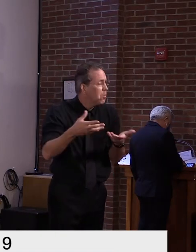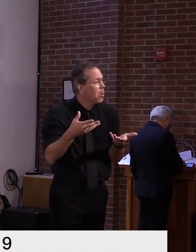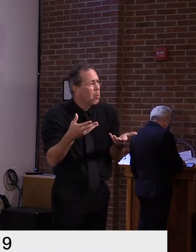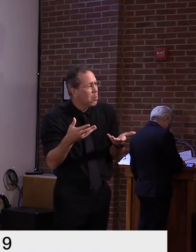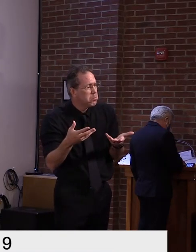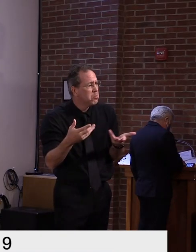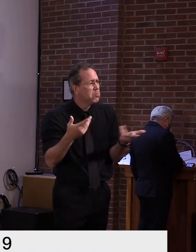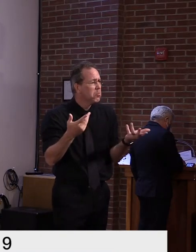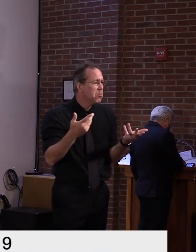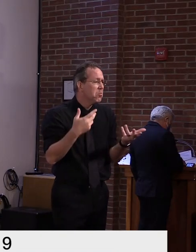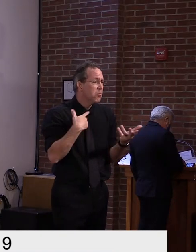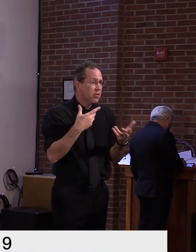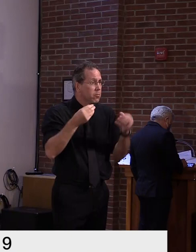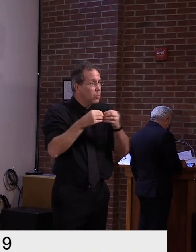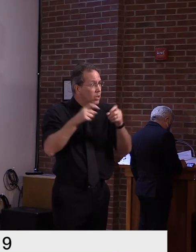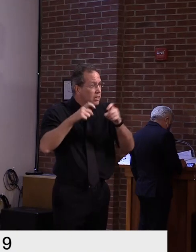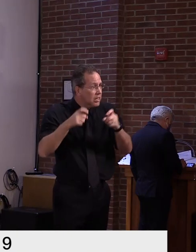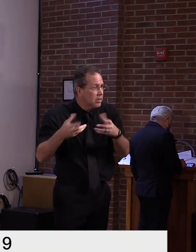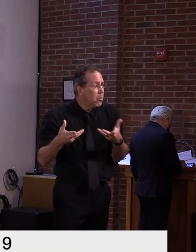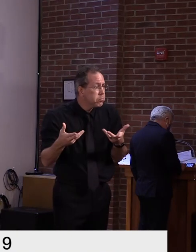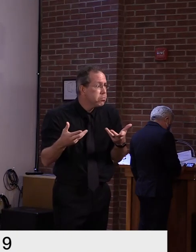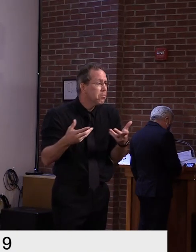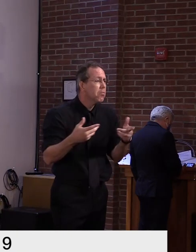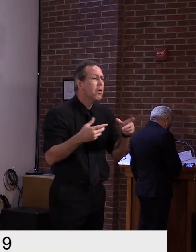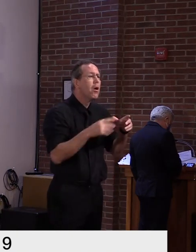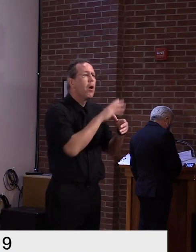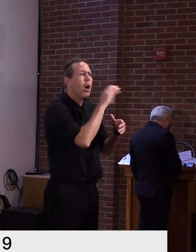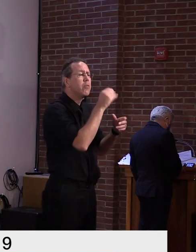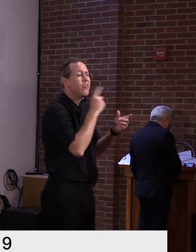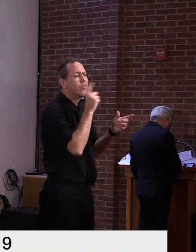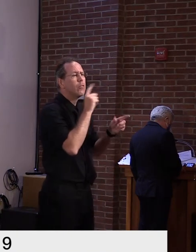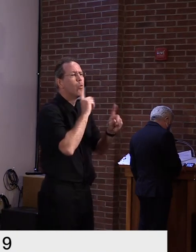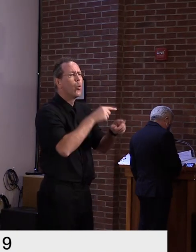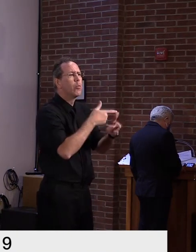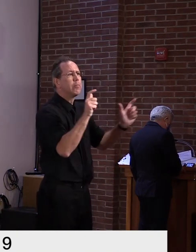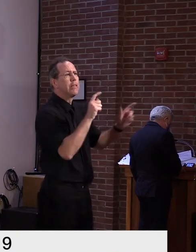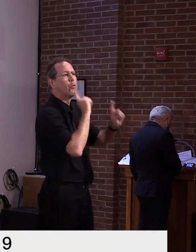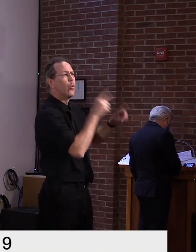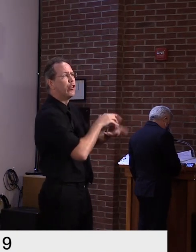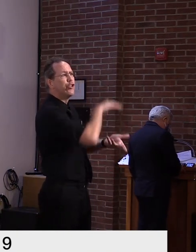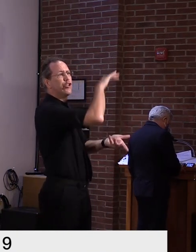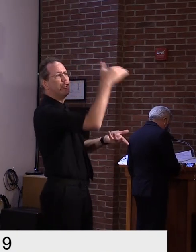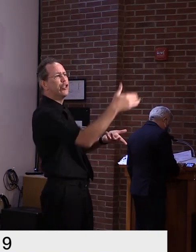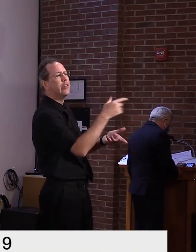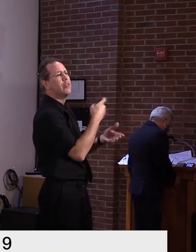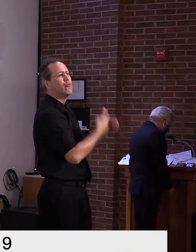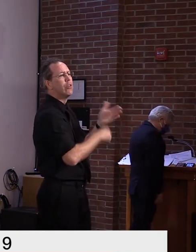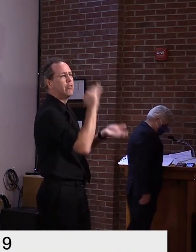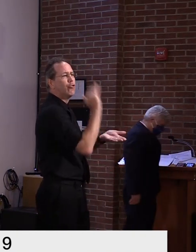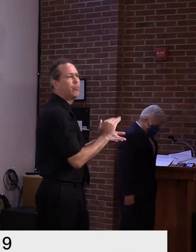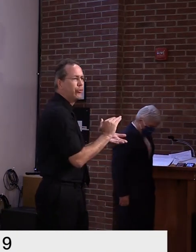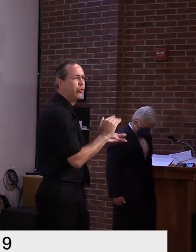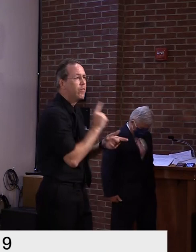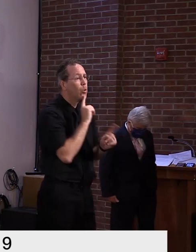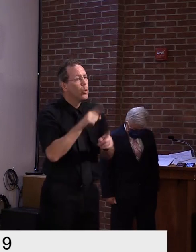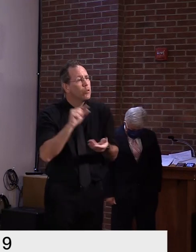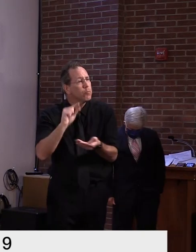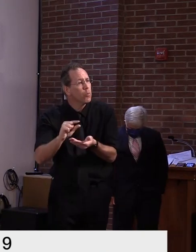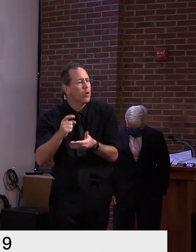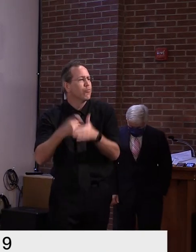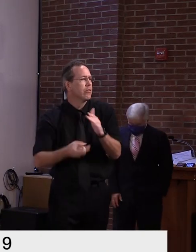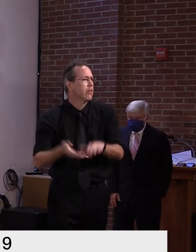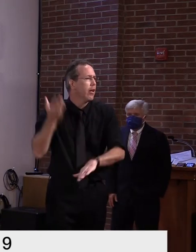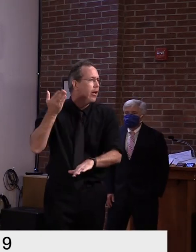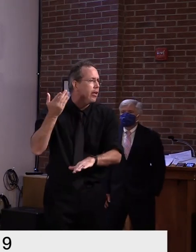all of the colleges have good access to testing and opportunities to get good discounts on